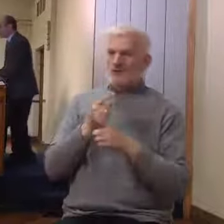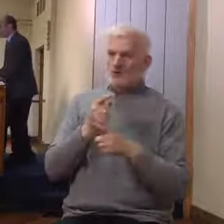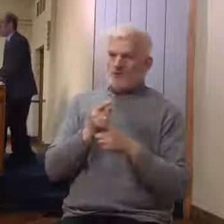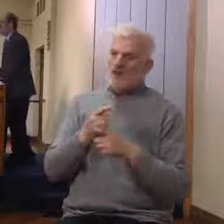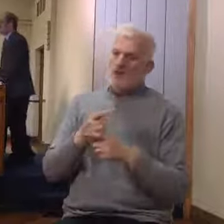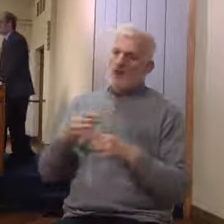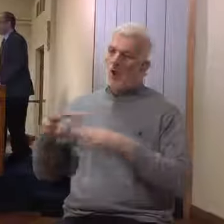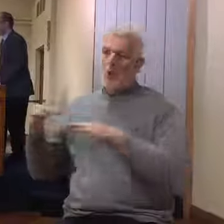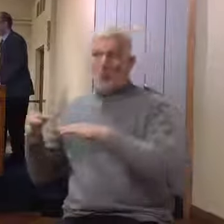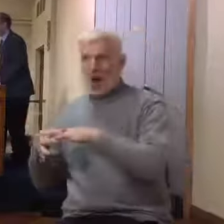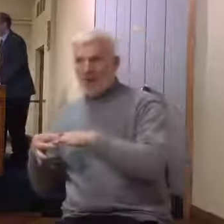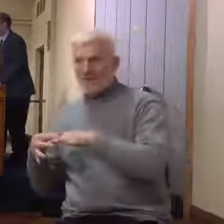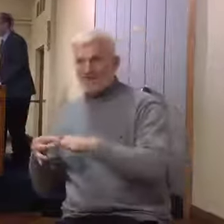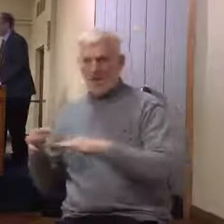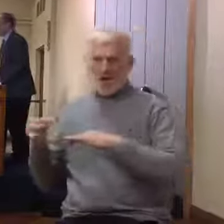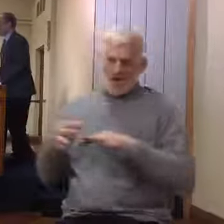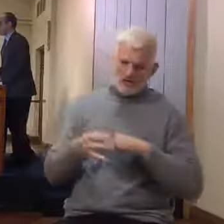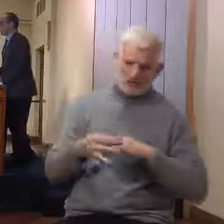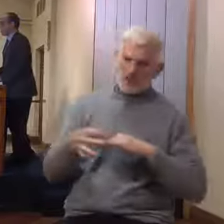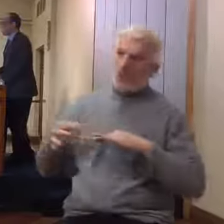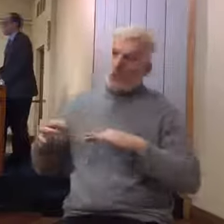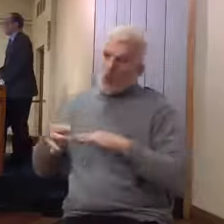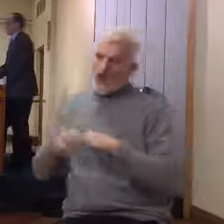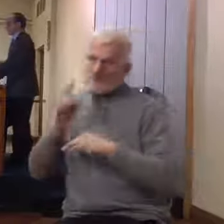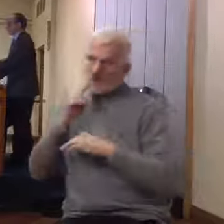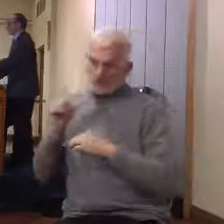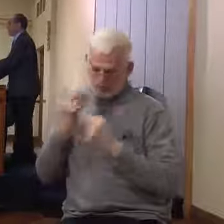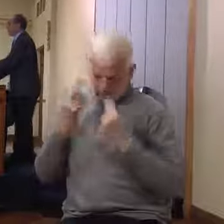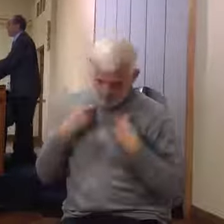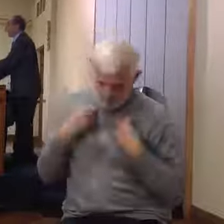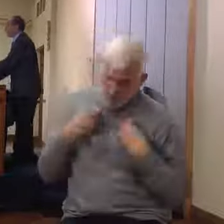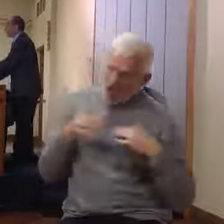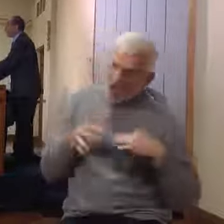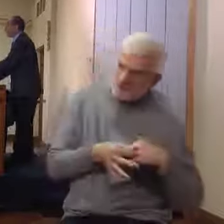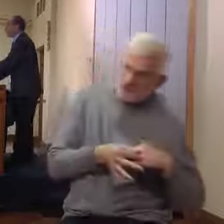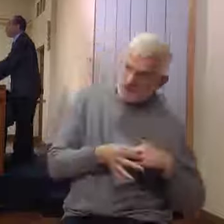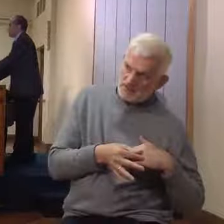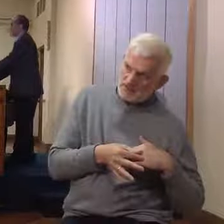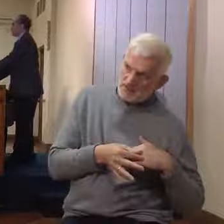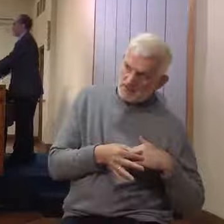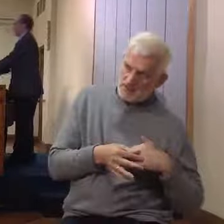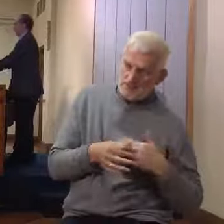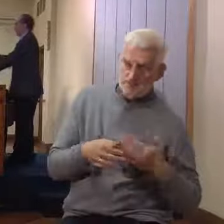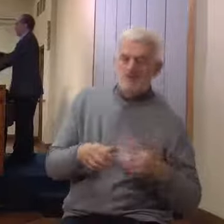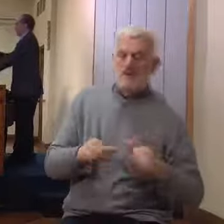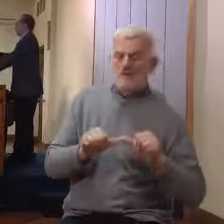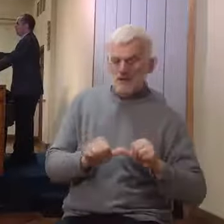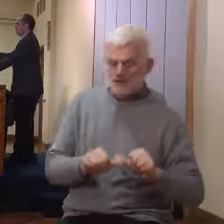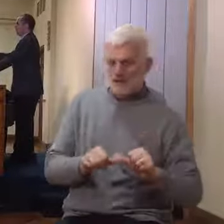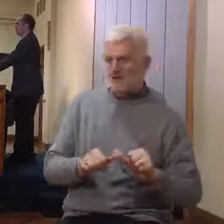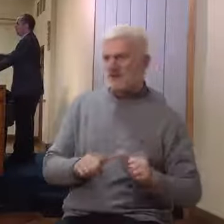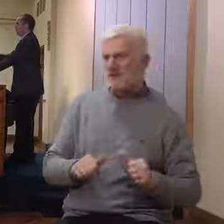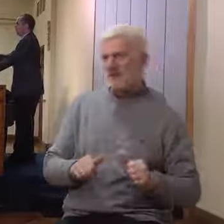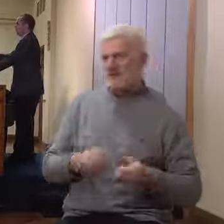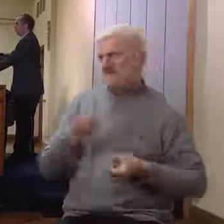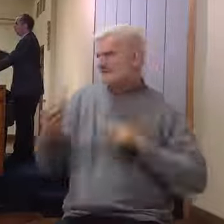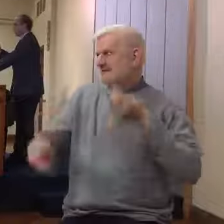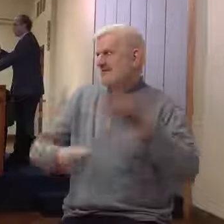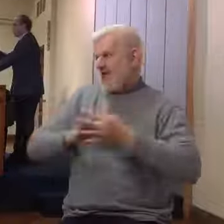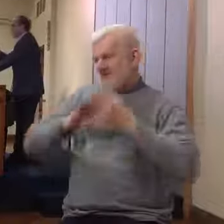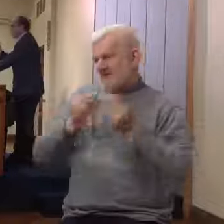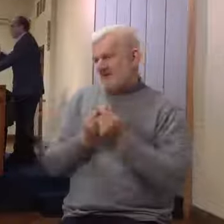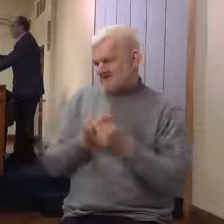wives to their husbands. And then in chapter 3, please, I don't want to give all the details,